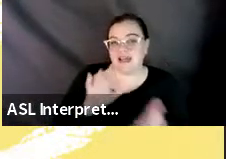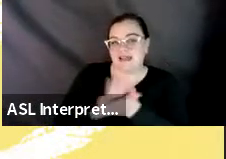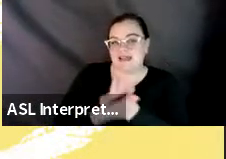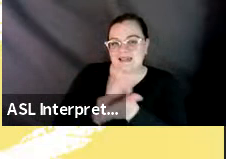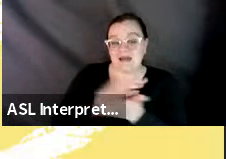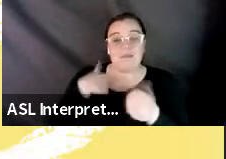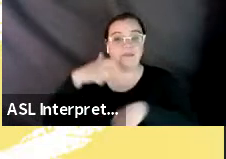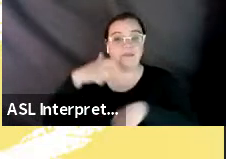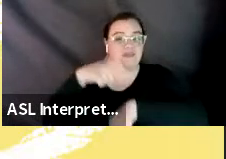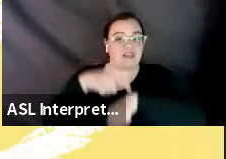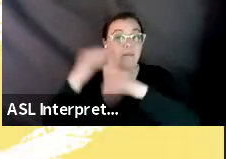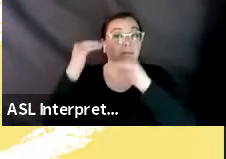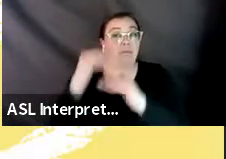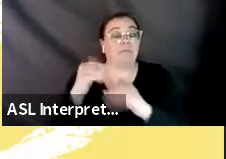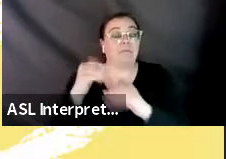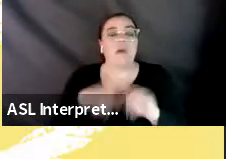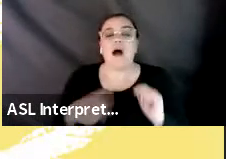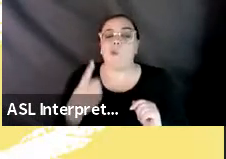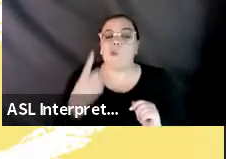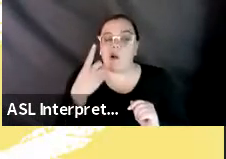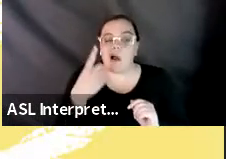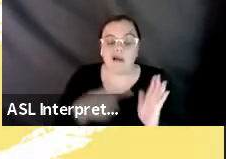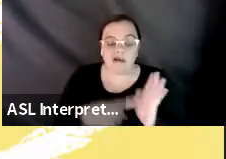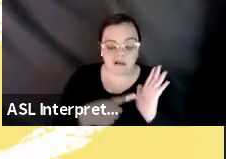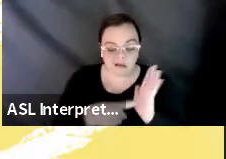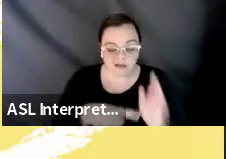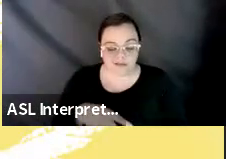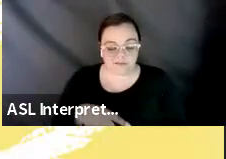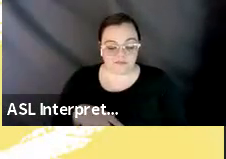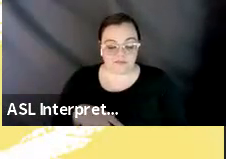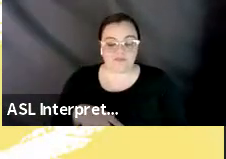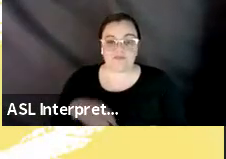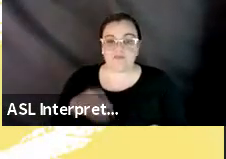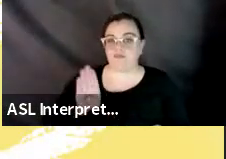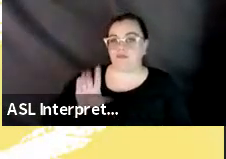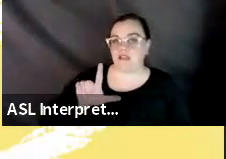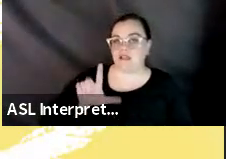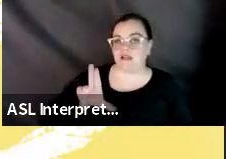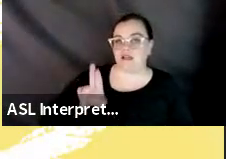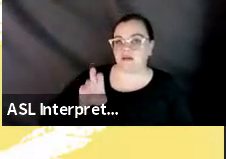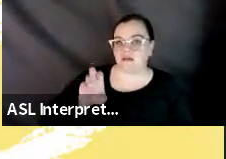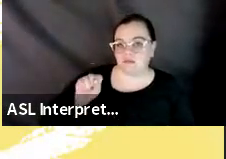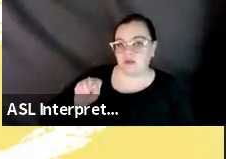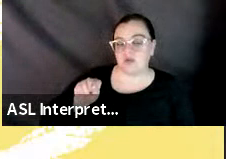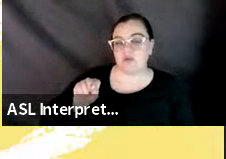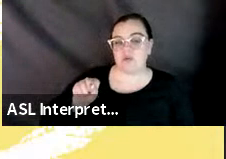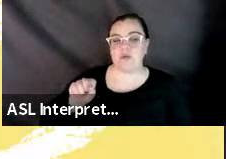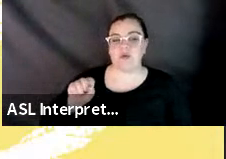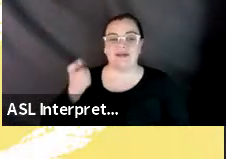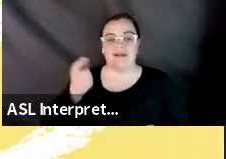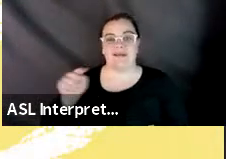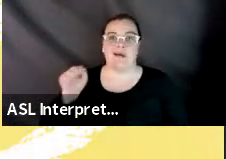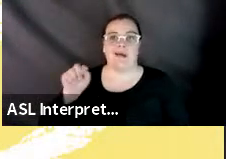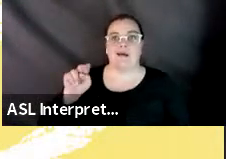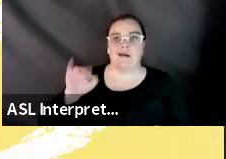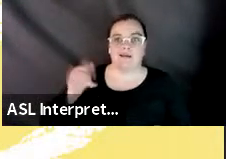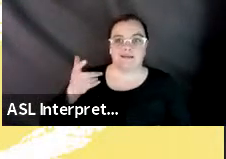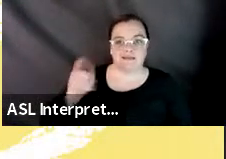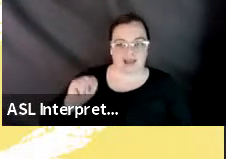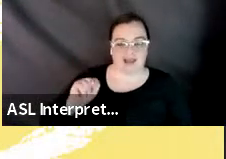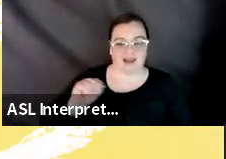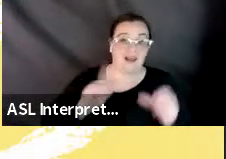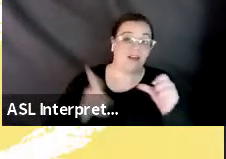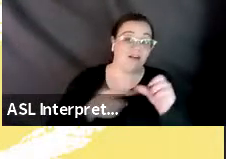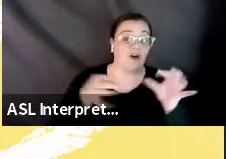it. But there's this piece called Blues in the Night by Ava Cassidy. And the first line of it is,